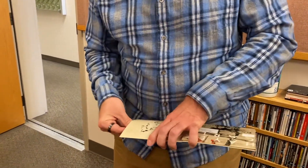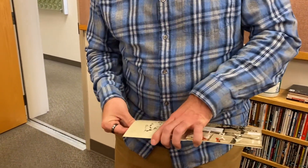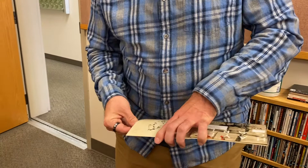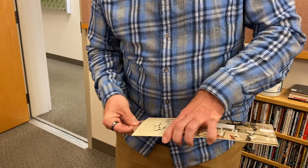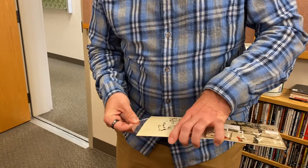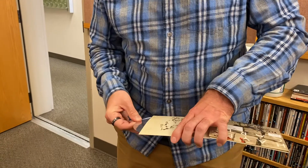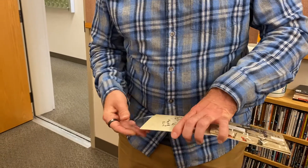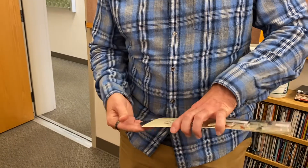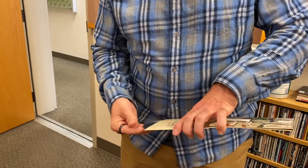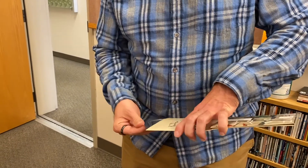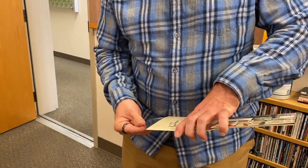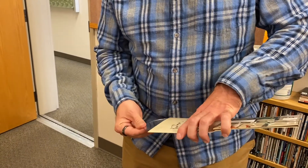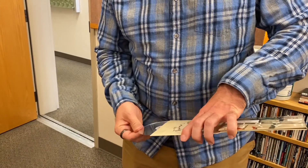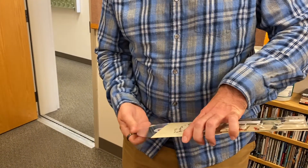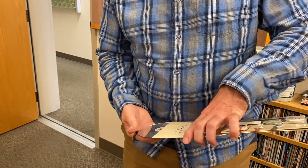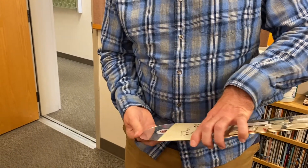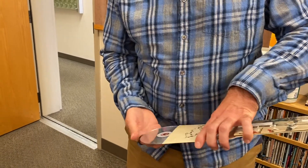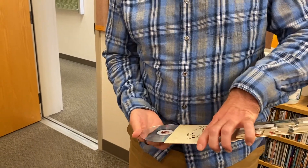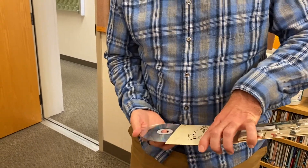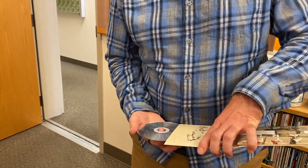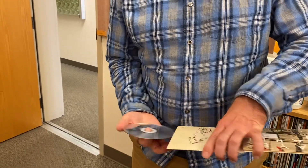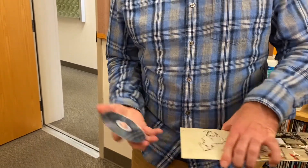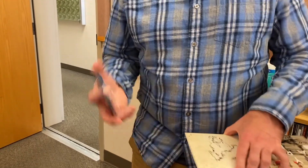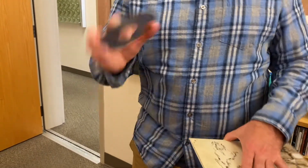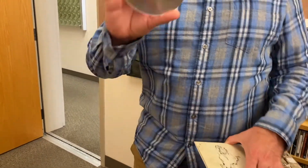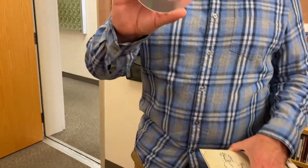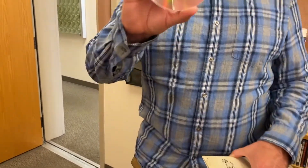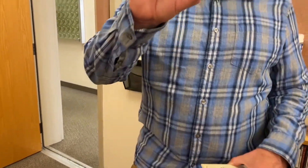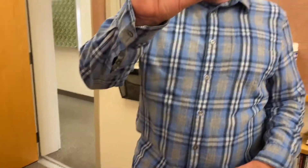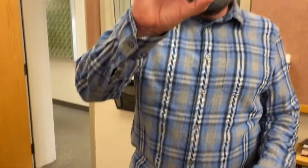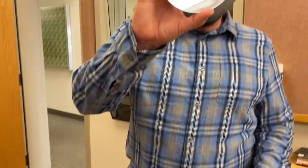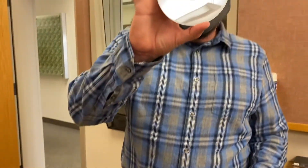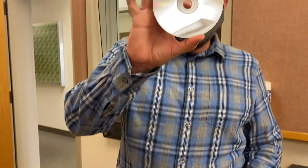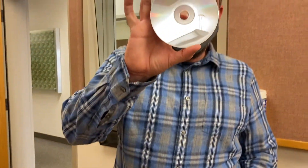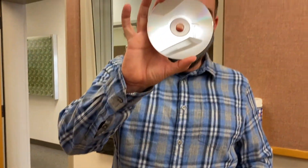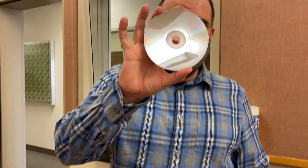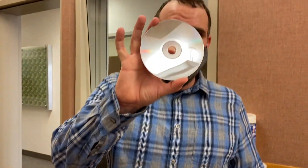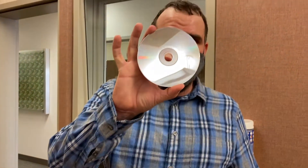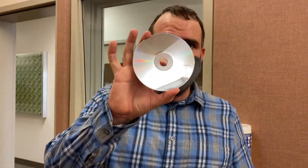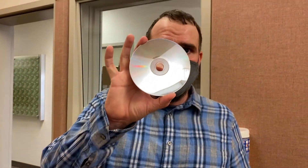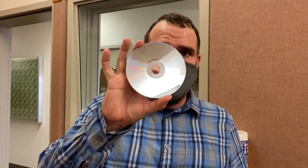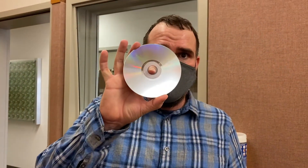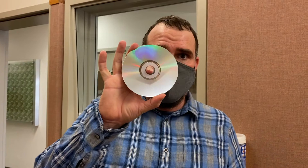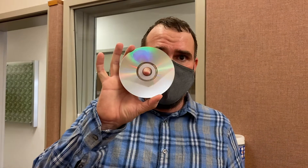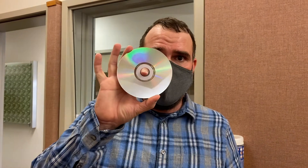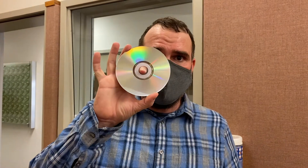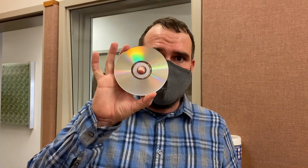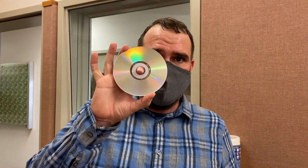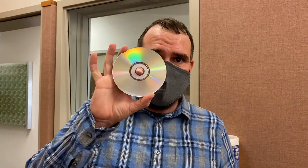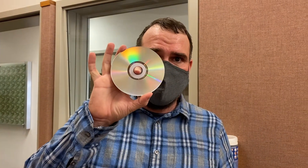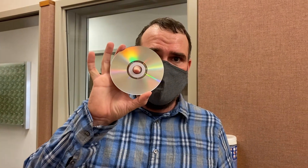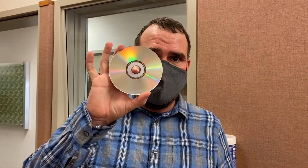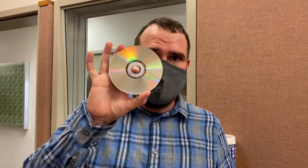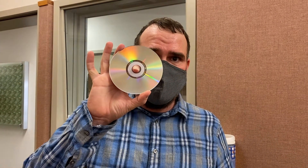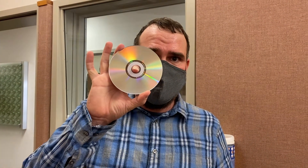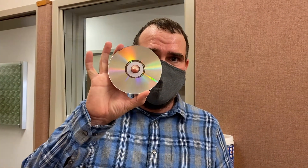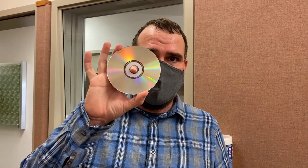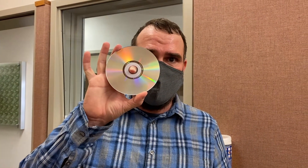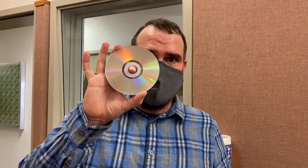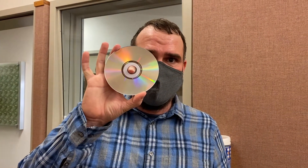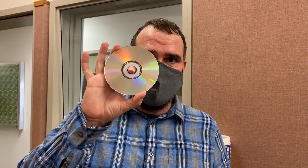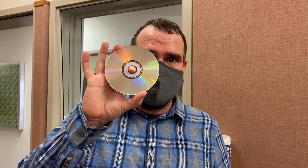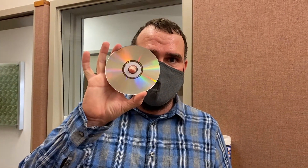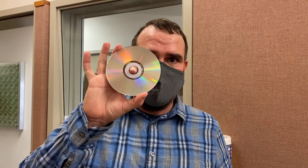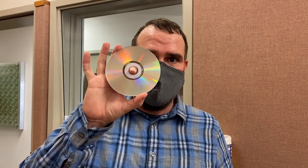There we go. Yeah, we got it. Look at this. So this is the business end. This is what the laser inside the CD